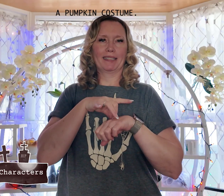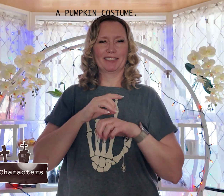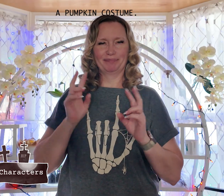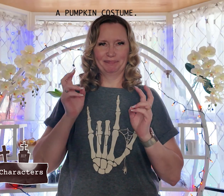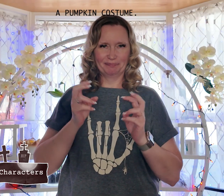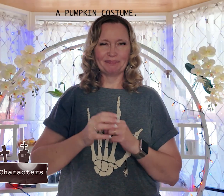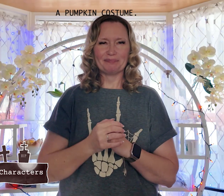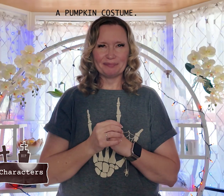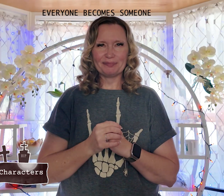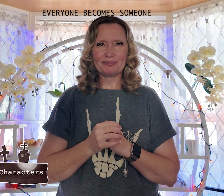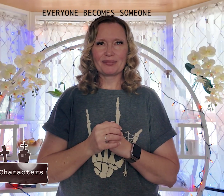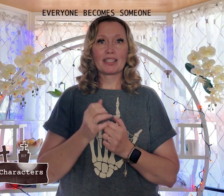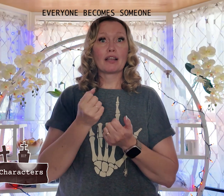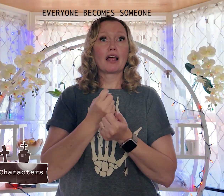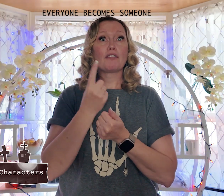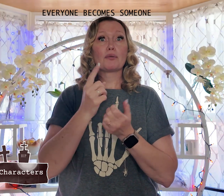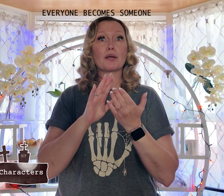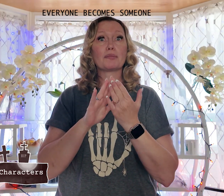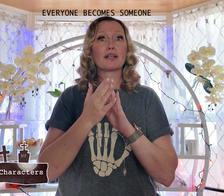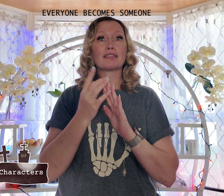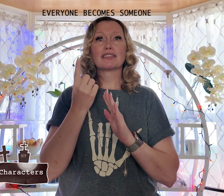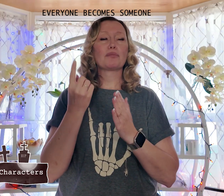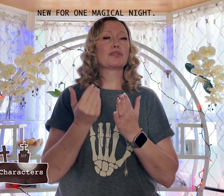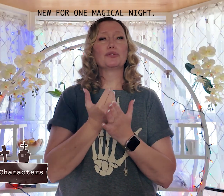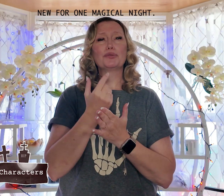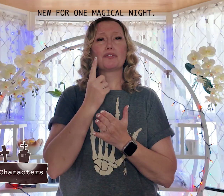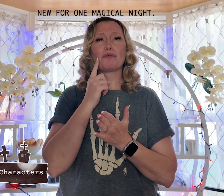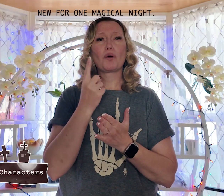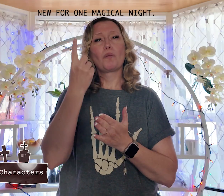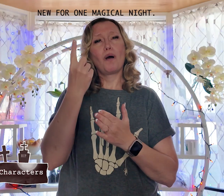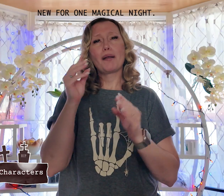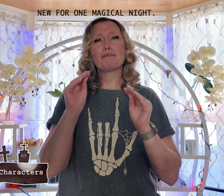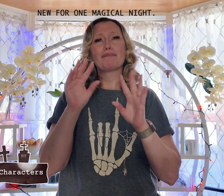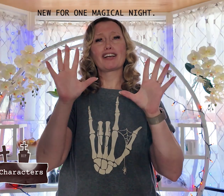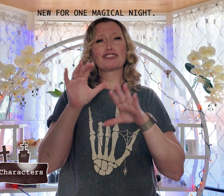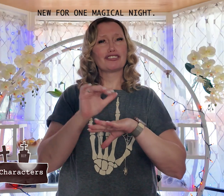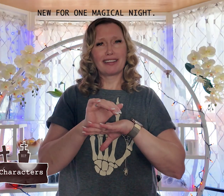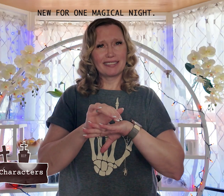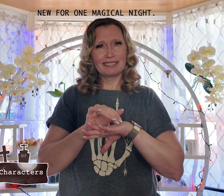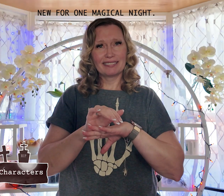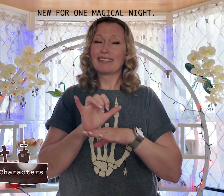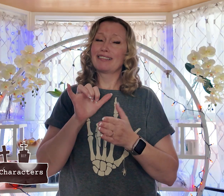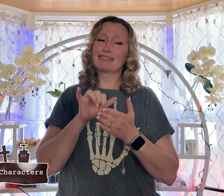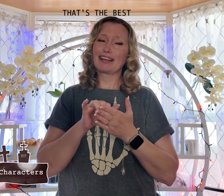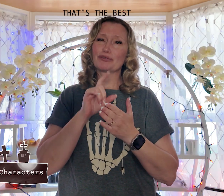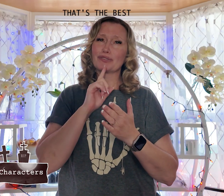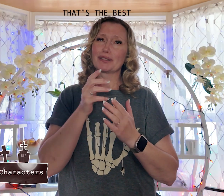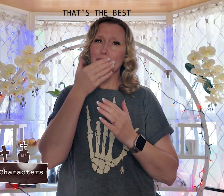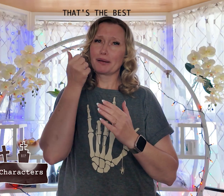costume. Everyone becomes someone new for one magical night. That's the